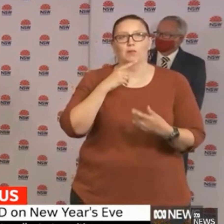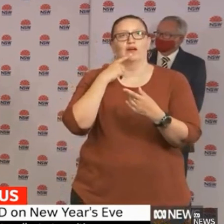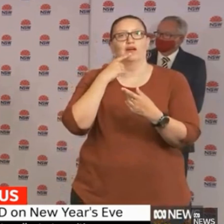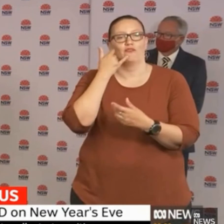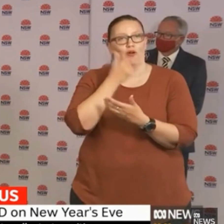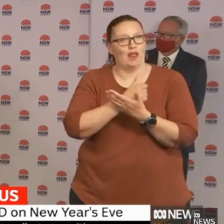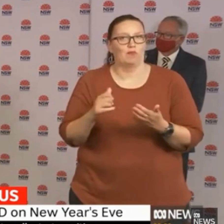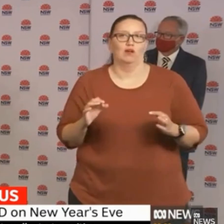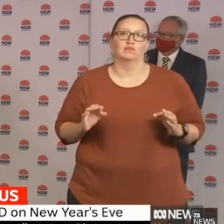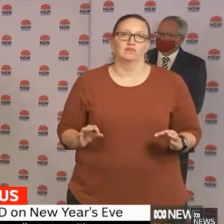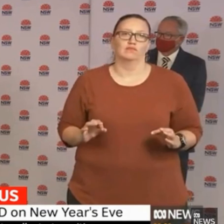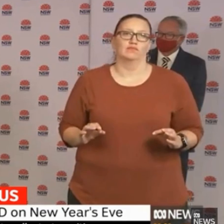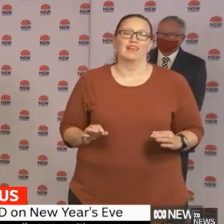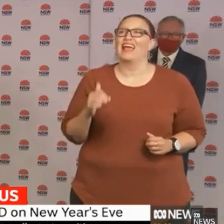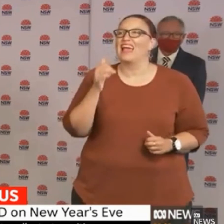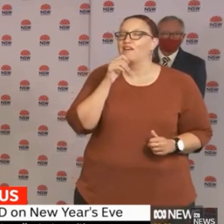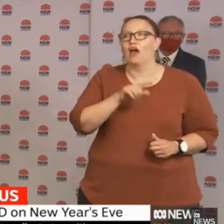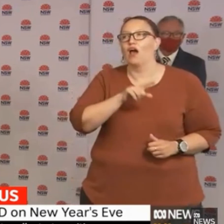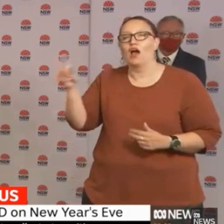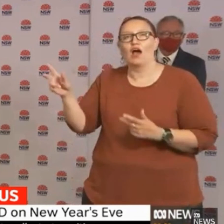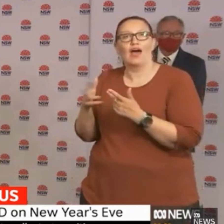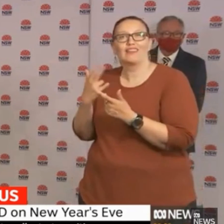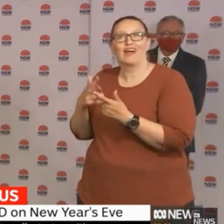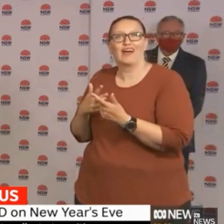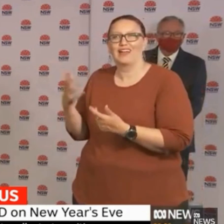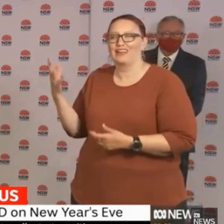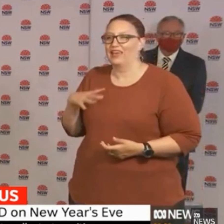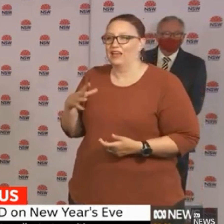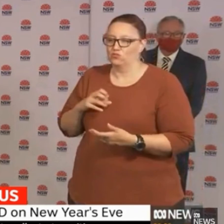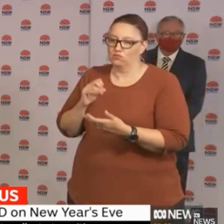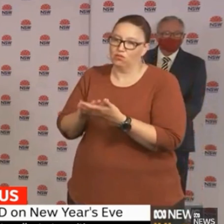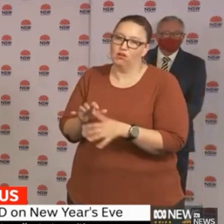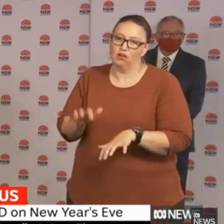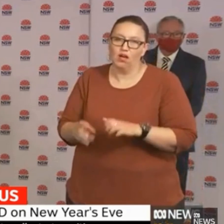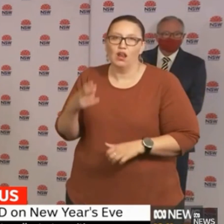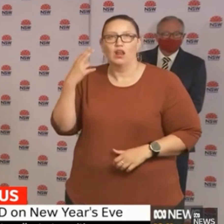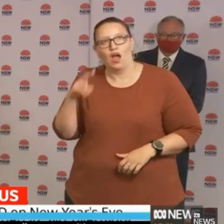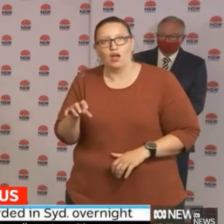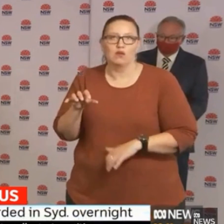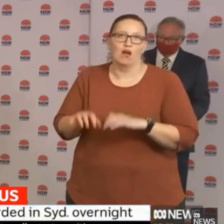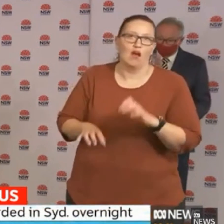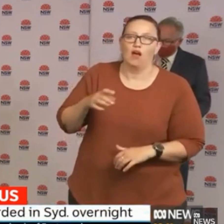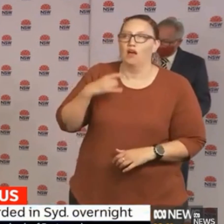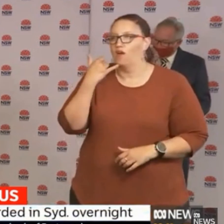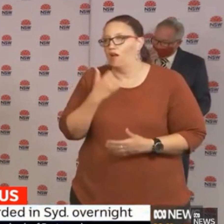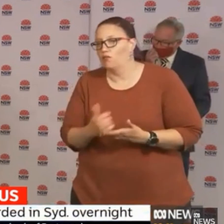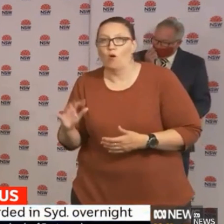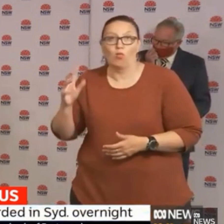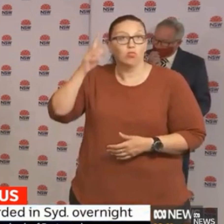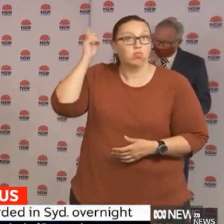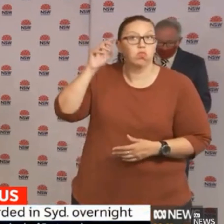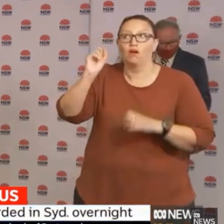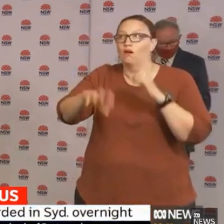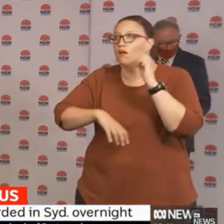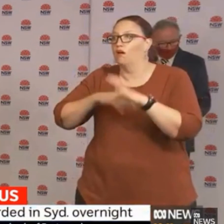the businesses that aren't on that app, you've literally got to put in your details every single time. People get frustrated, don't fill out all their details, or else they make stuff